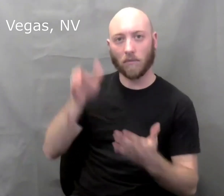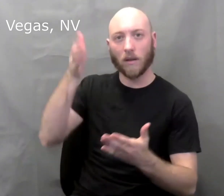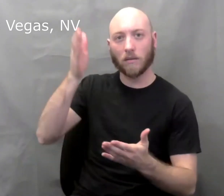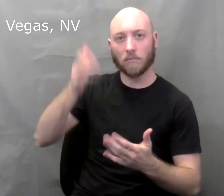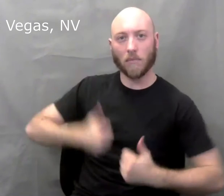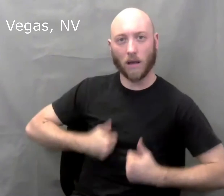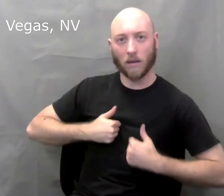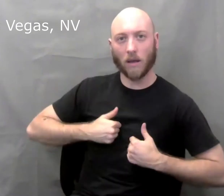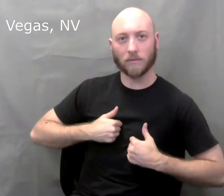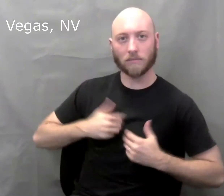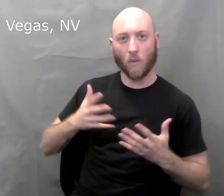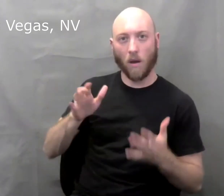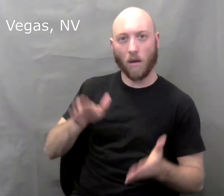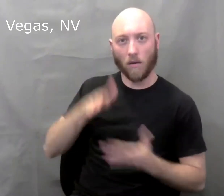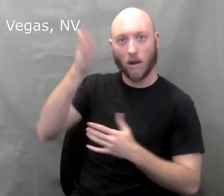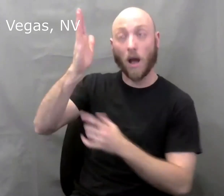And that to me is,